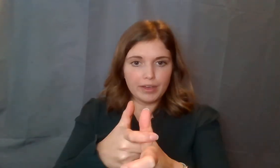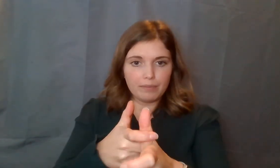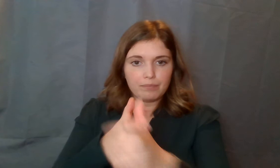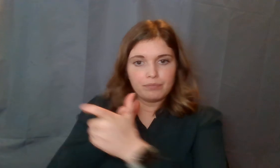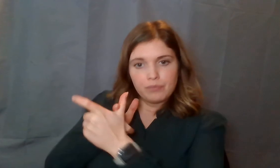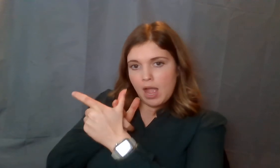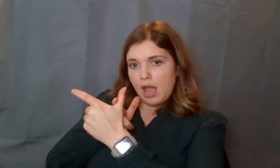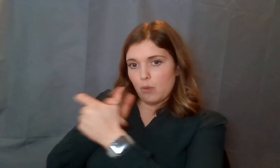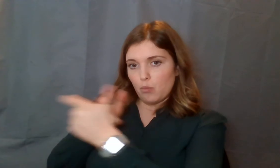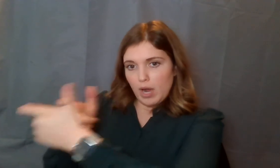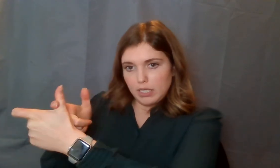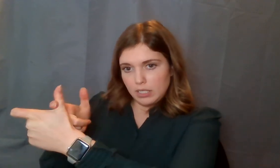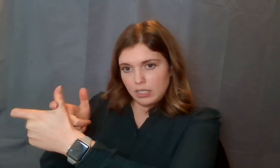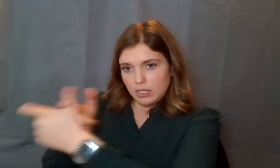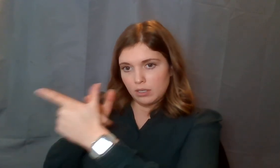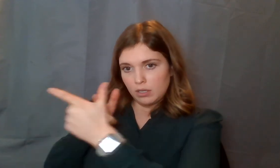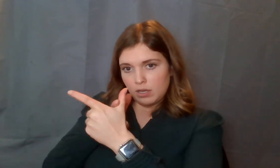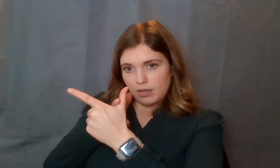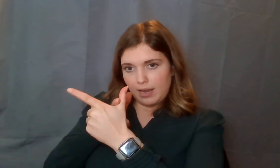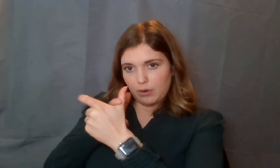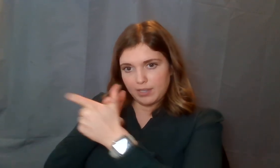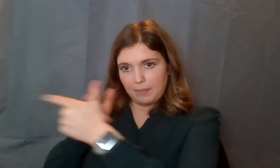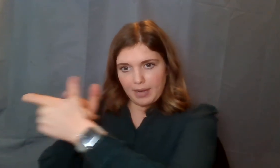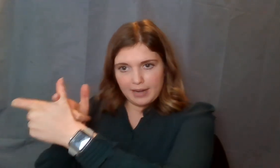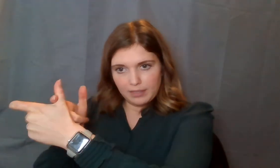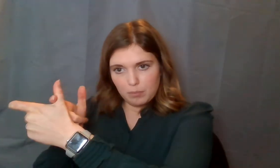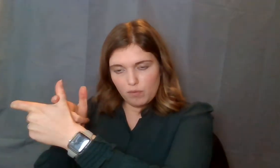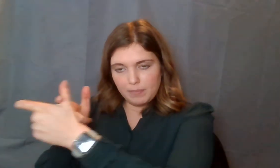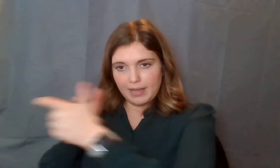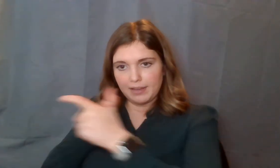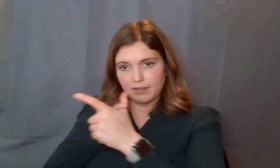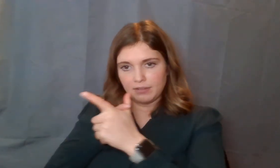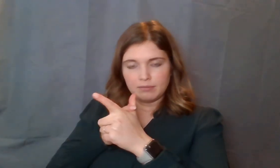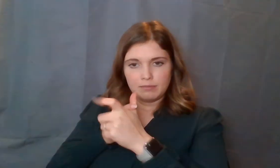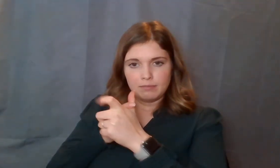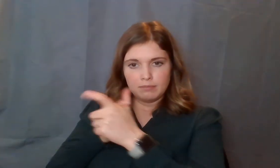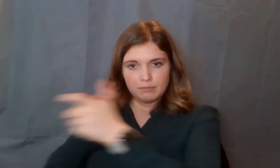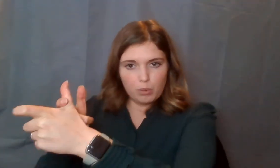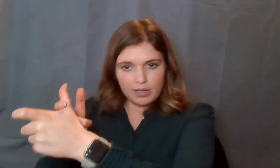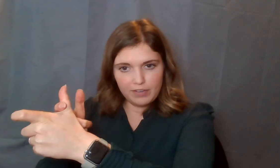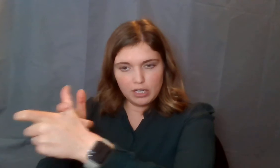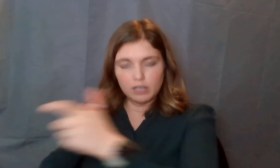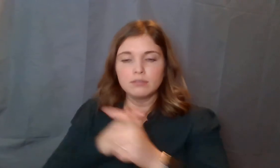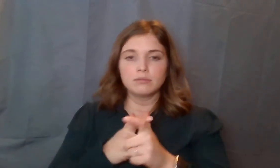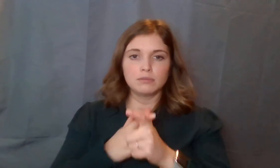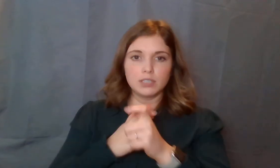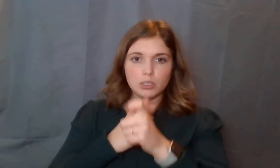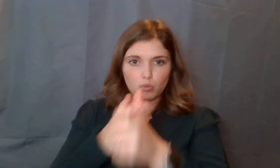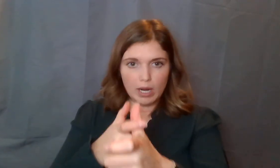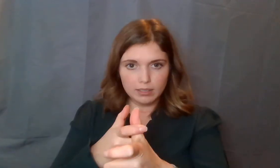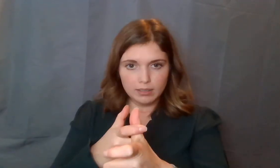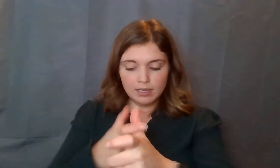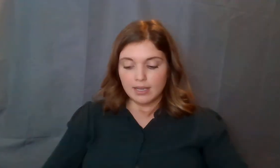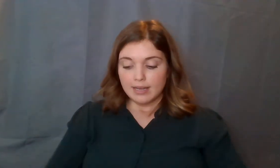it. Run. Notice I'm kind of like moving my pointer finger. Run.